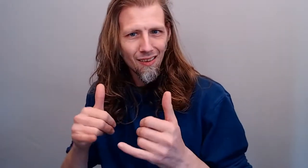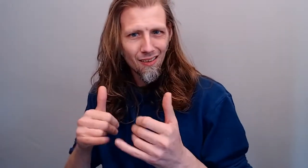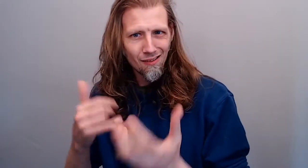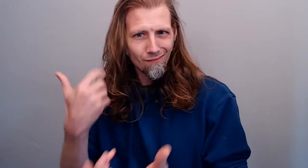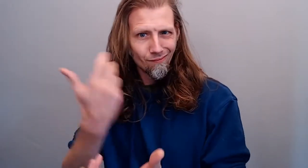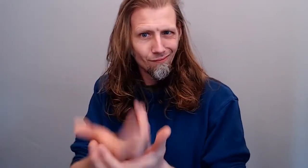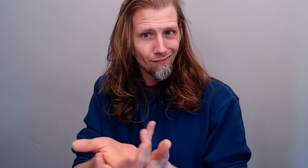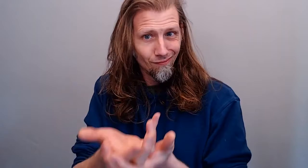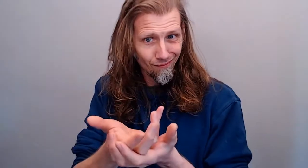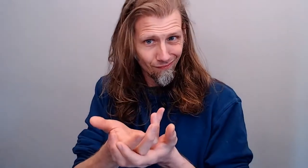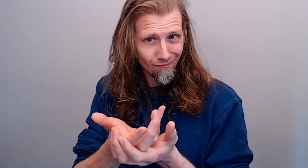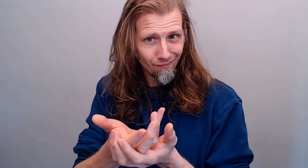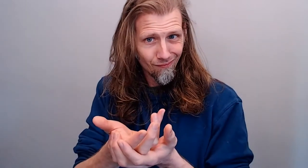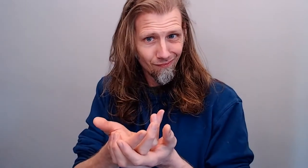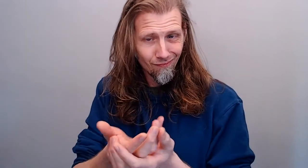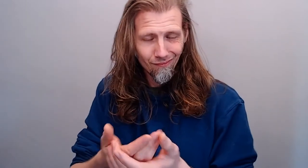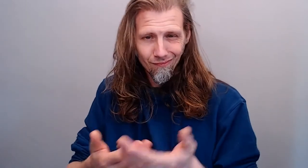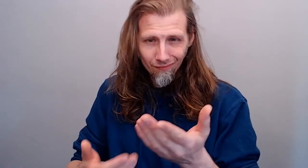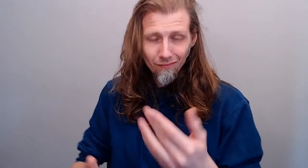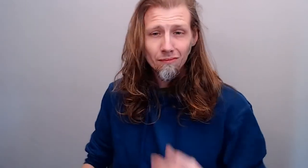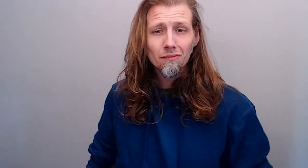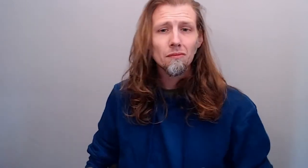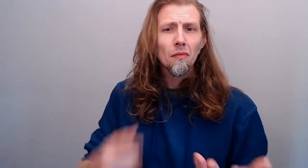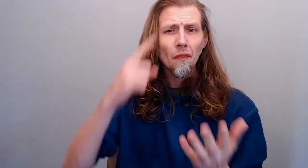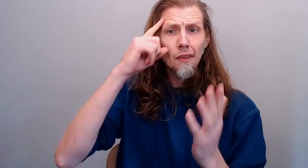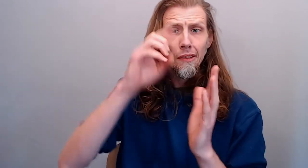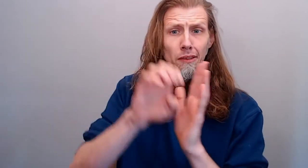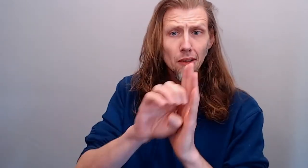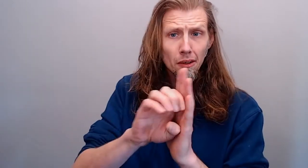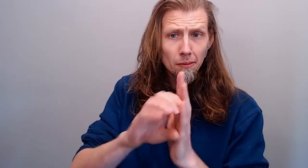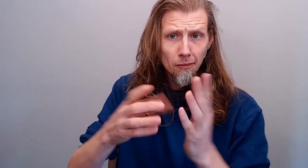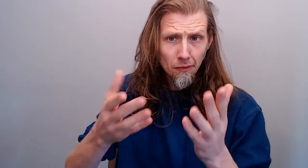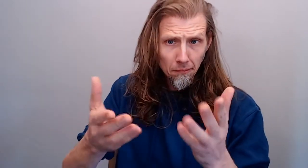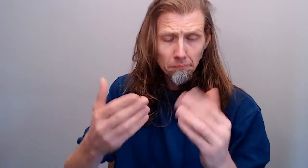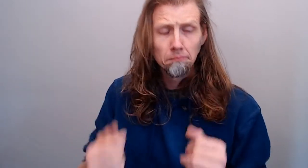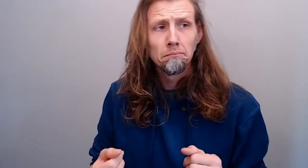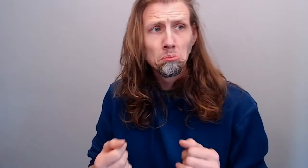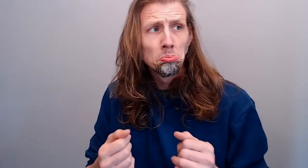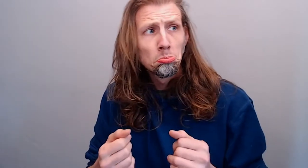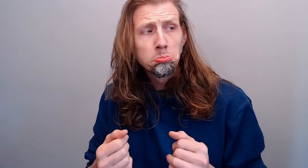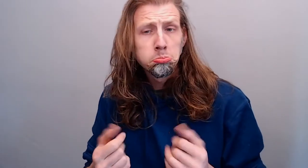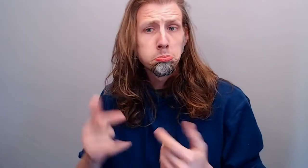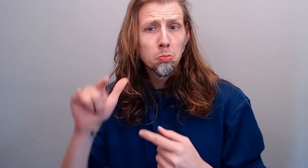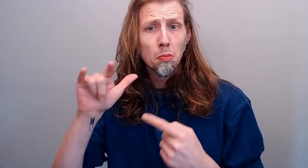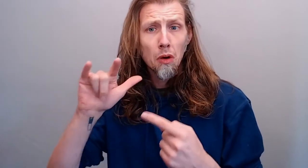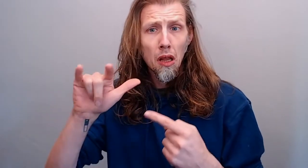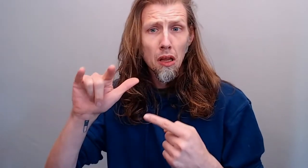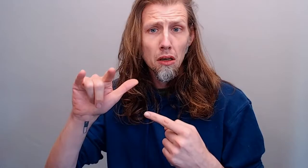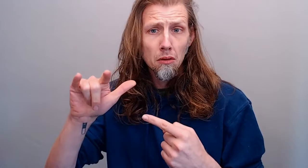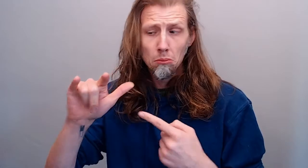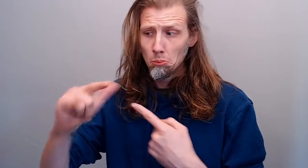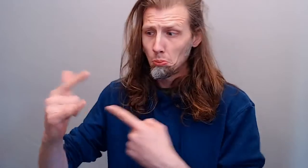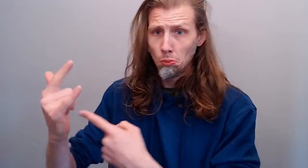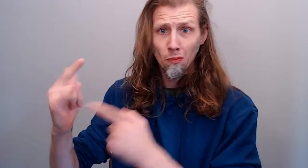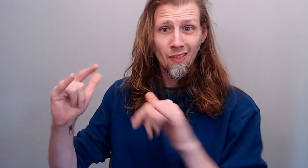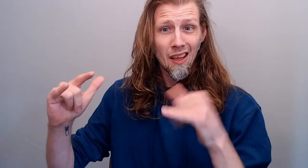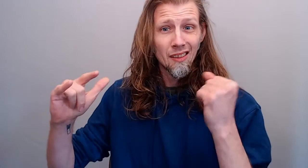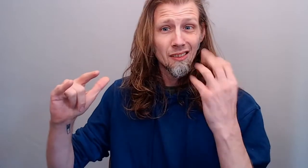we see just how well sign languages support schema development. For example, if we take the sign for